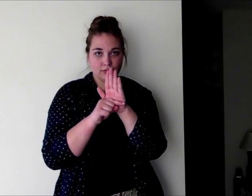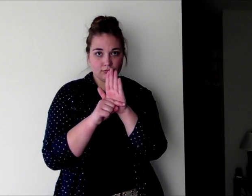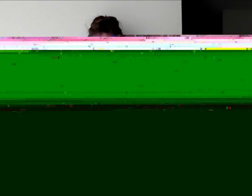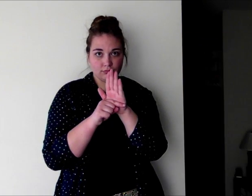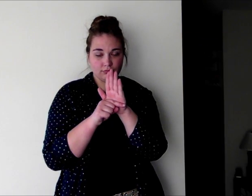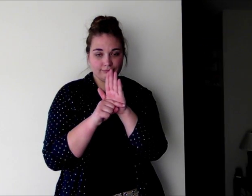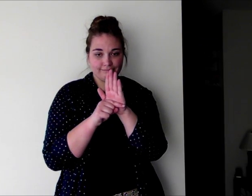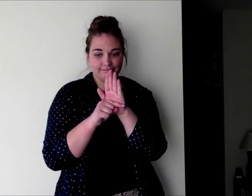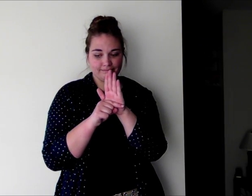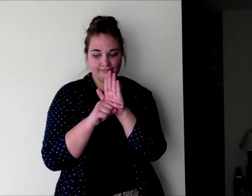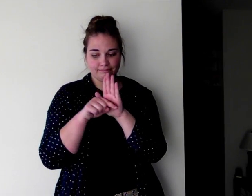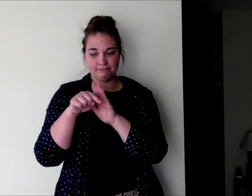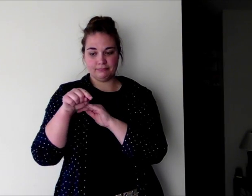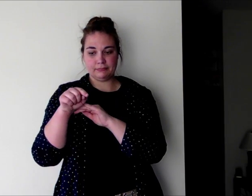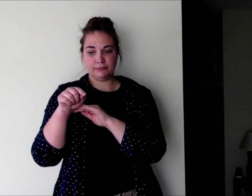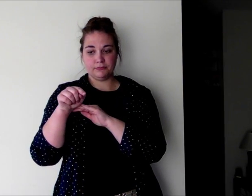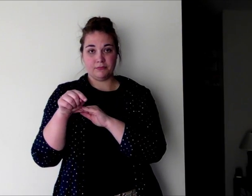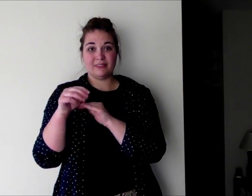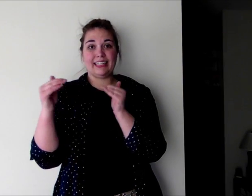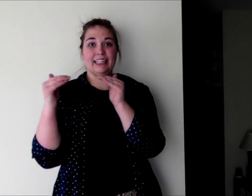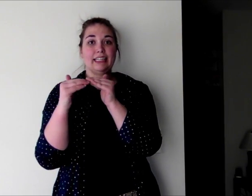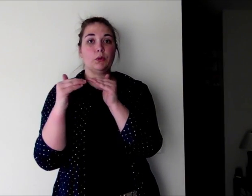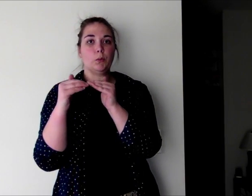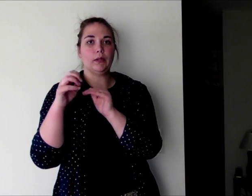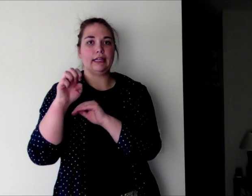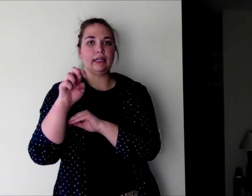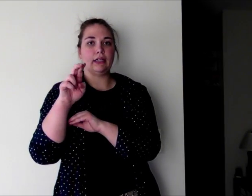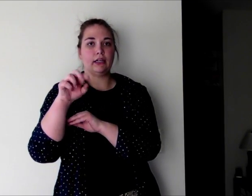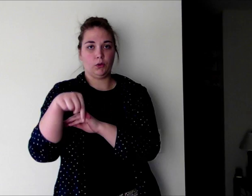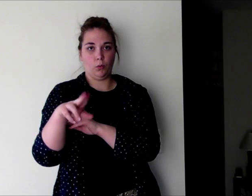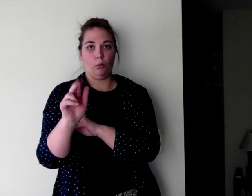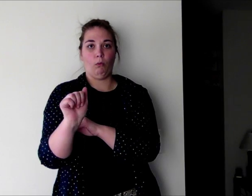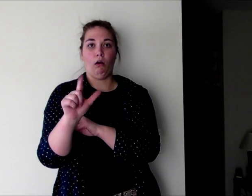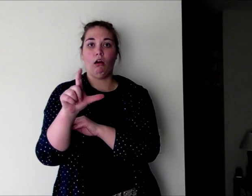subtract, or you can minus. And then equals.